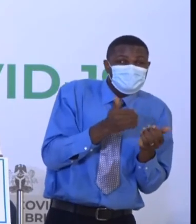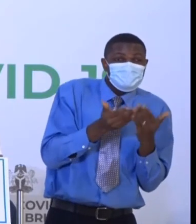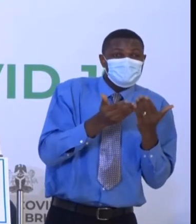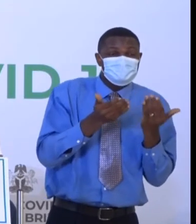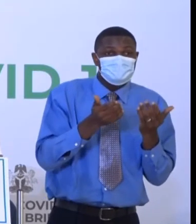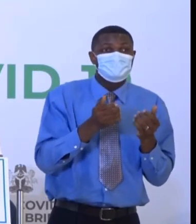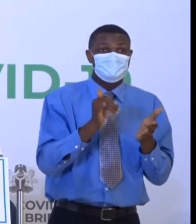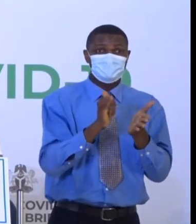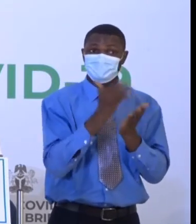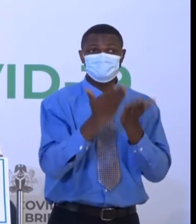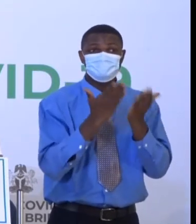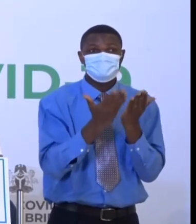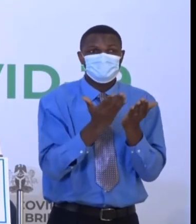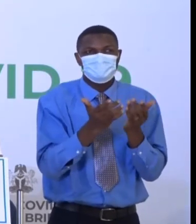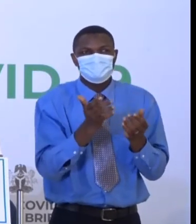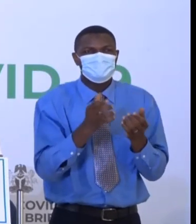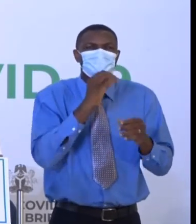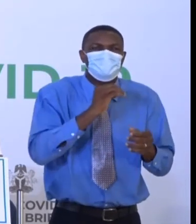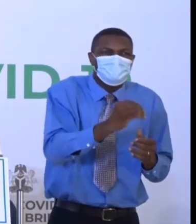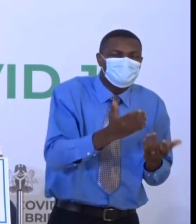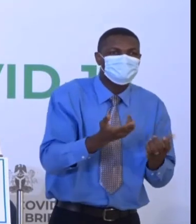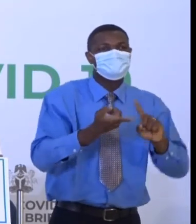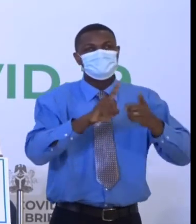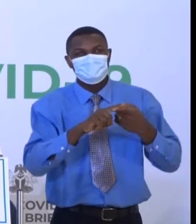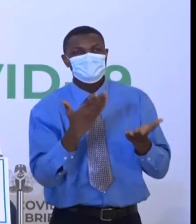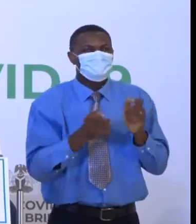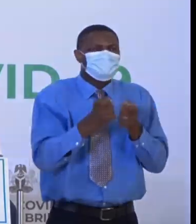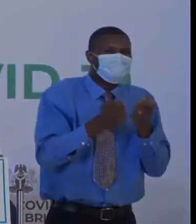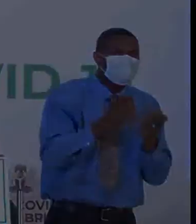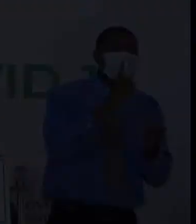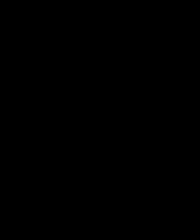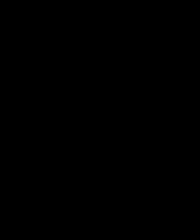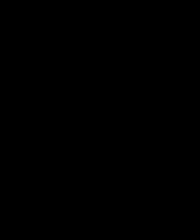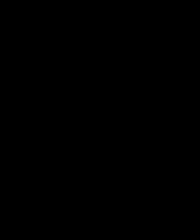this could be our elderly parents or friends battling with one illness or the other.